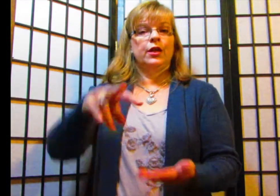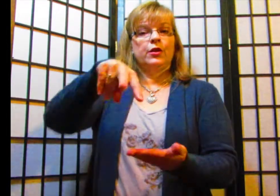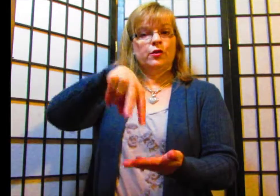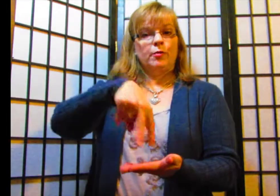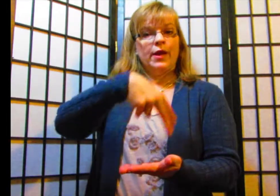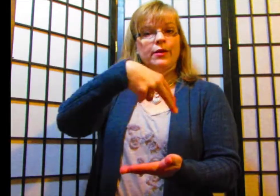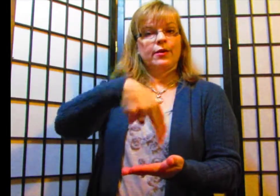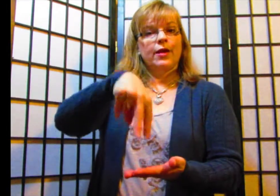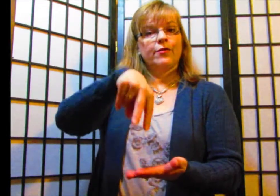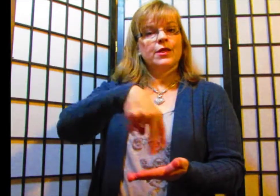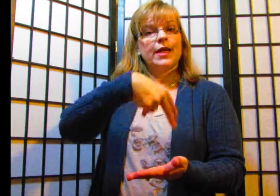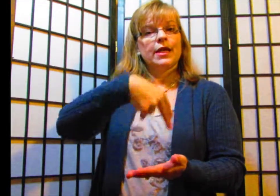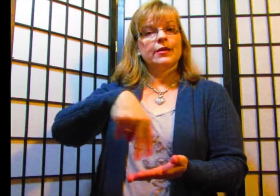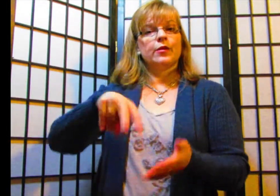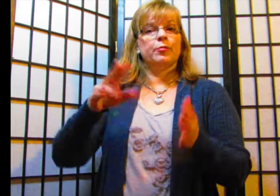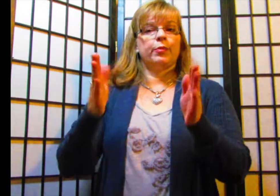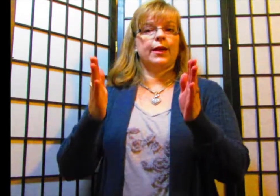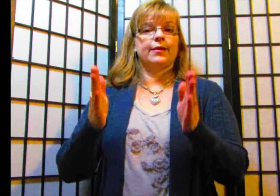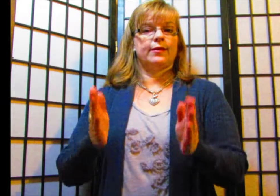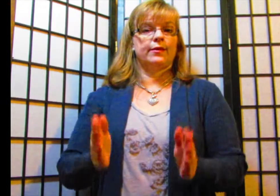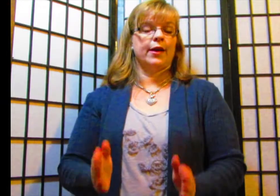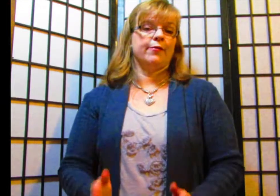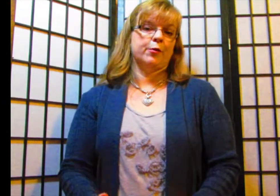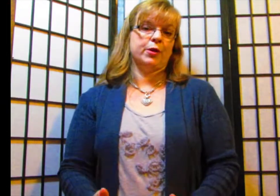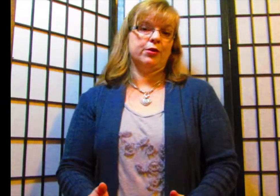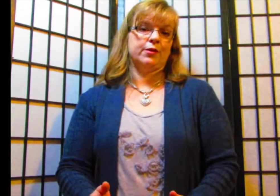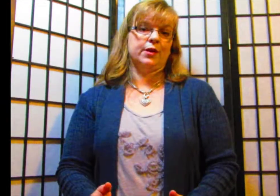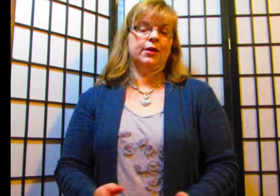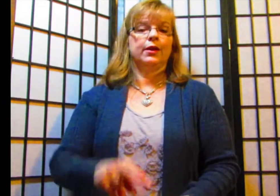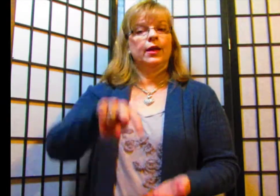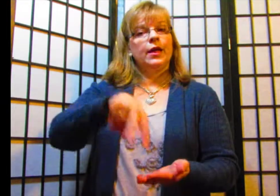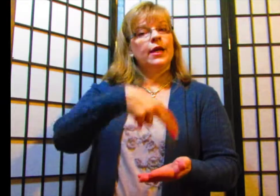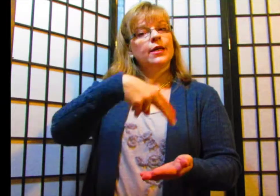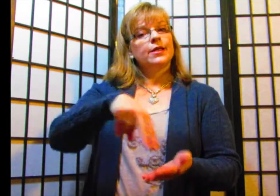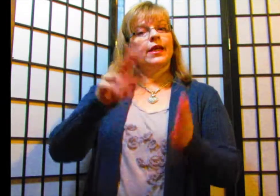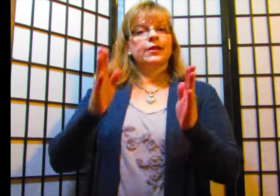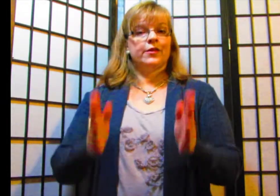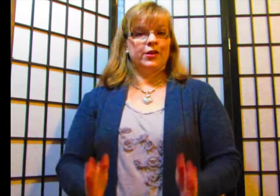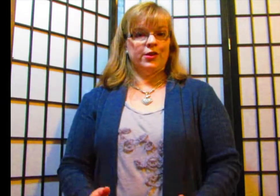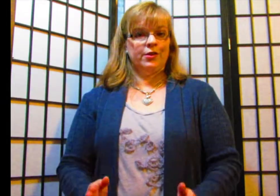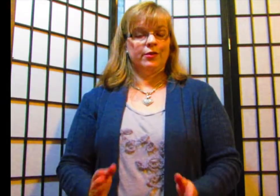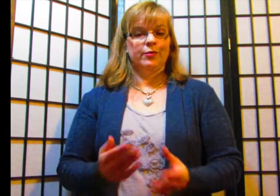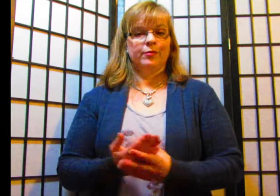So make the sign for dance plus the sign for person. Dancer,